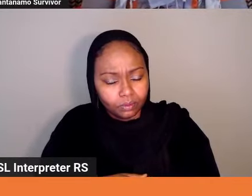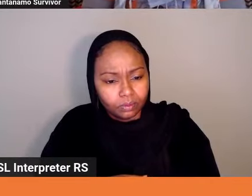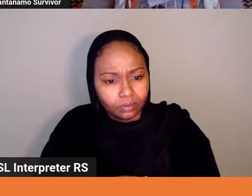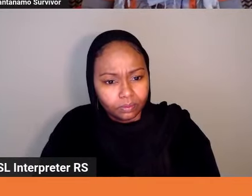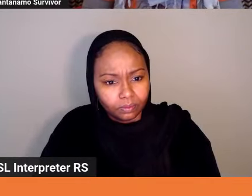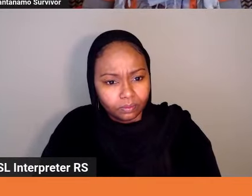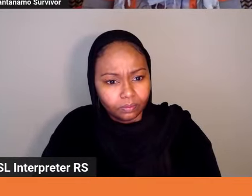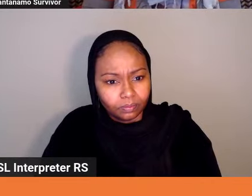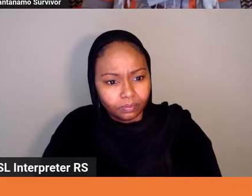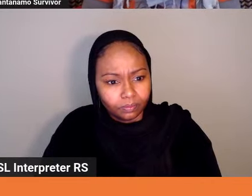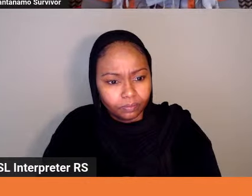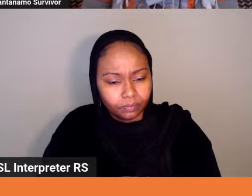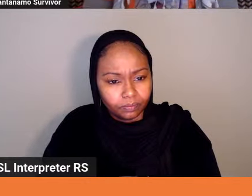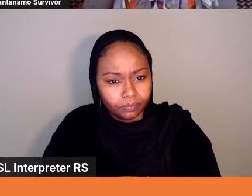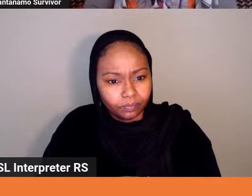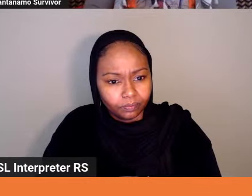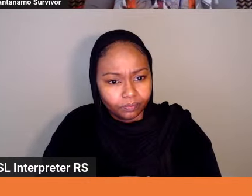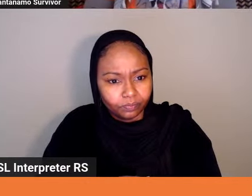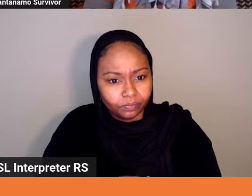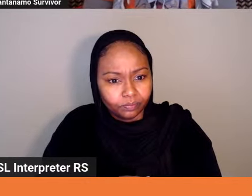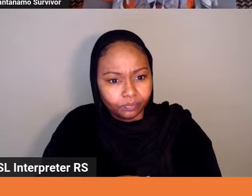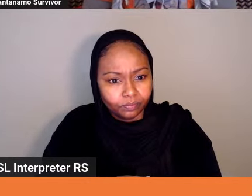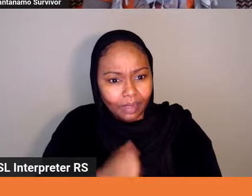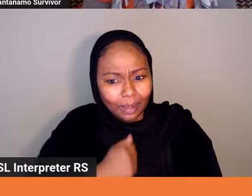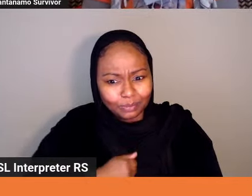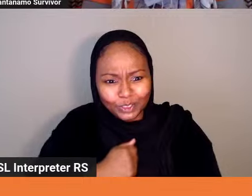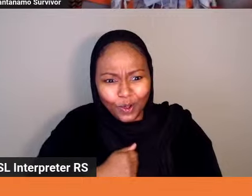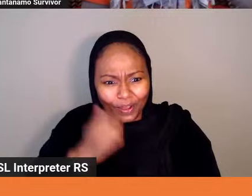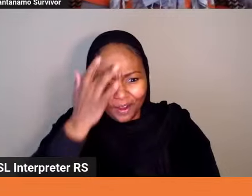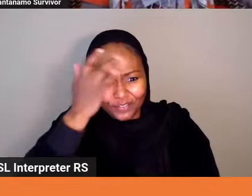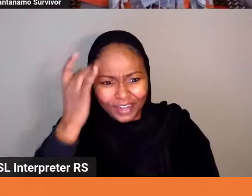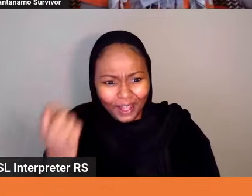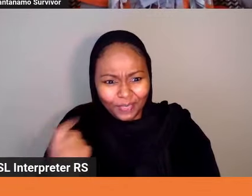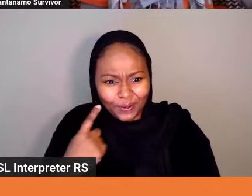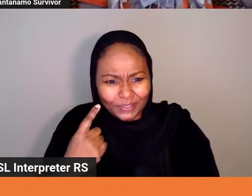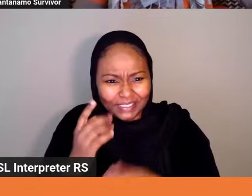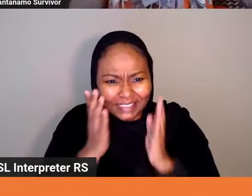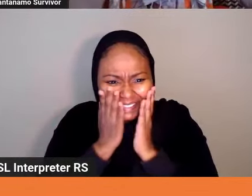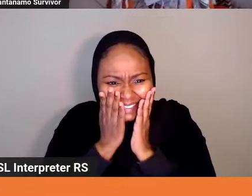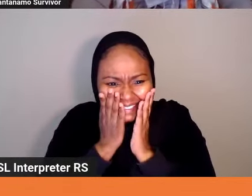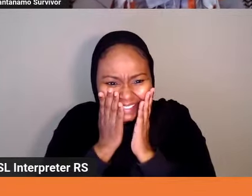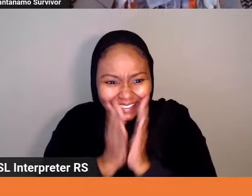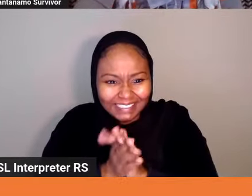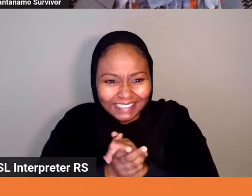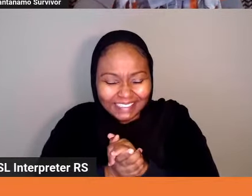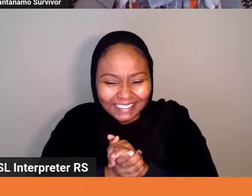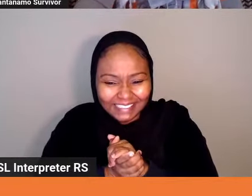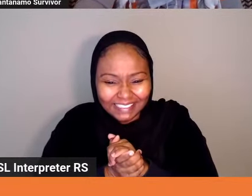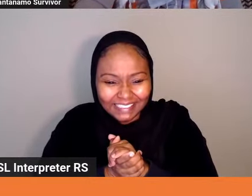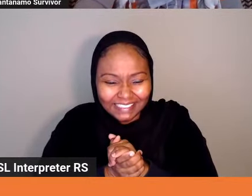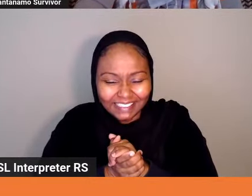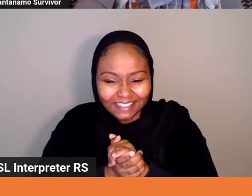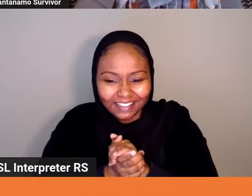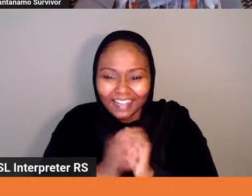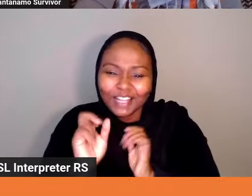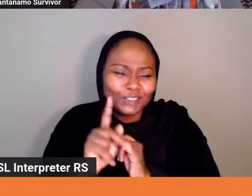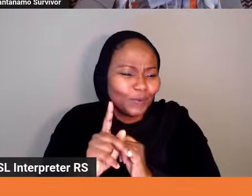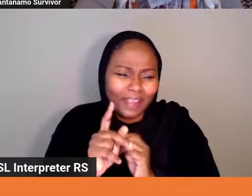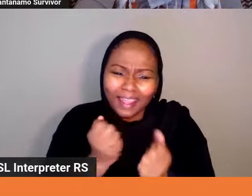Guantanamo, and I derailed from your question, sorry. I couldn't focus. No, that's okay. Everything you